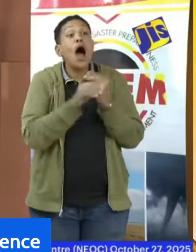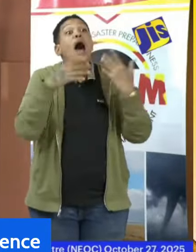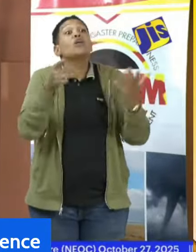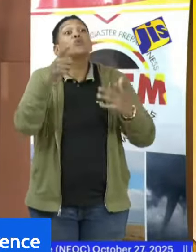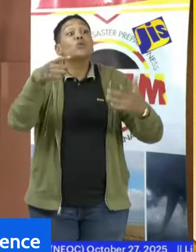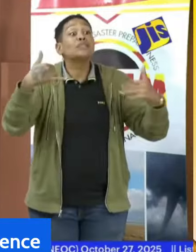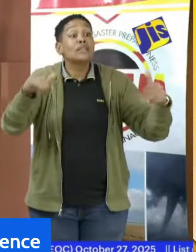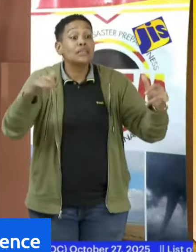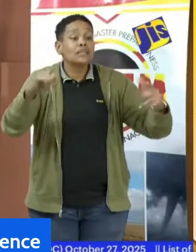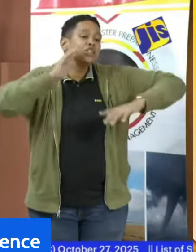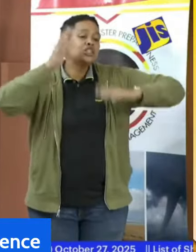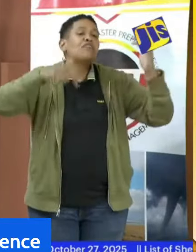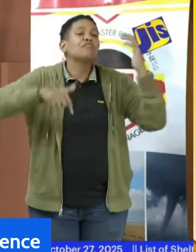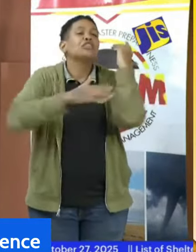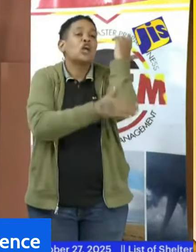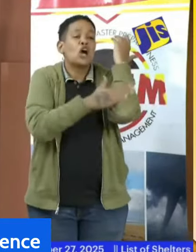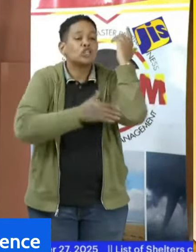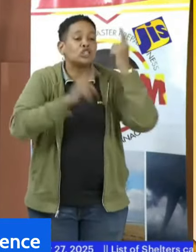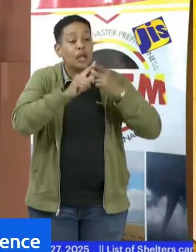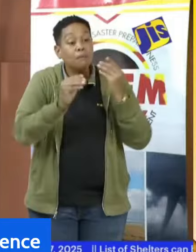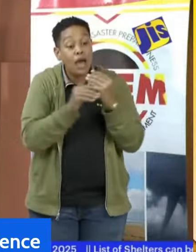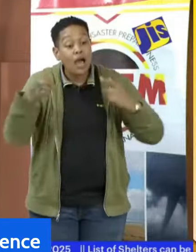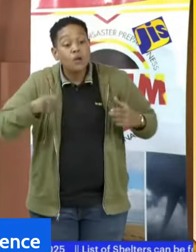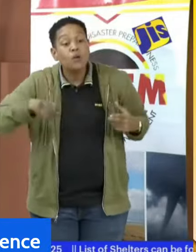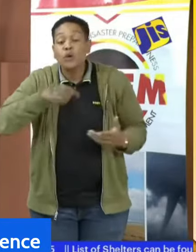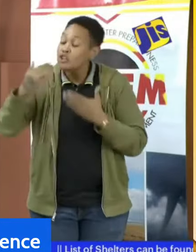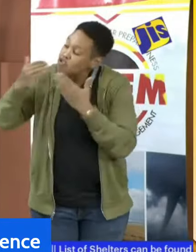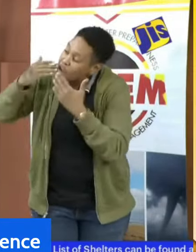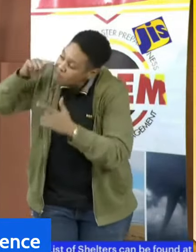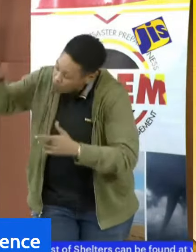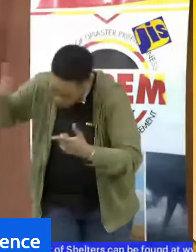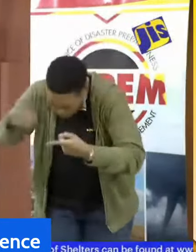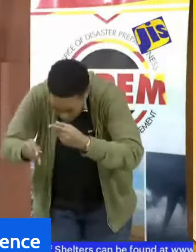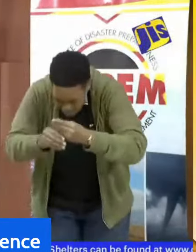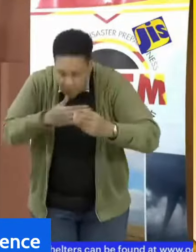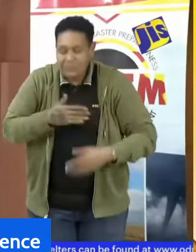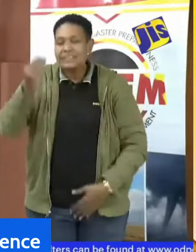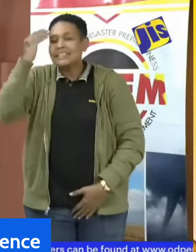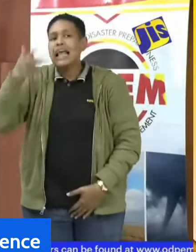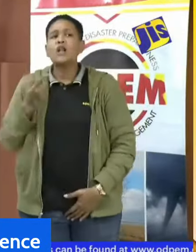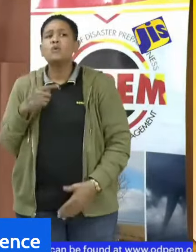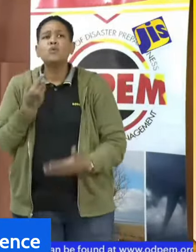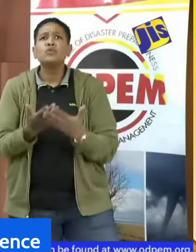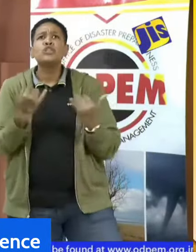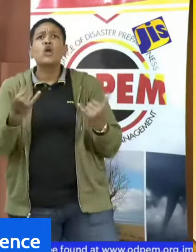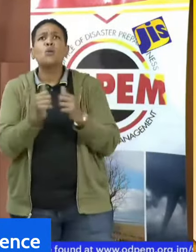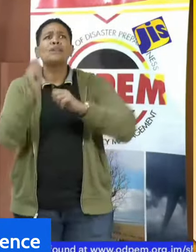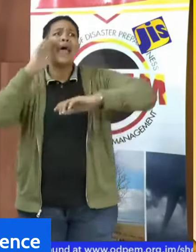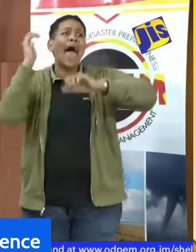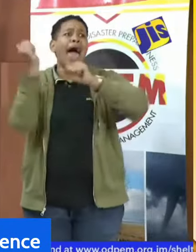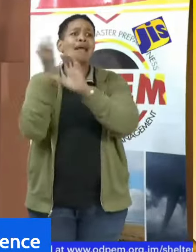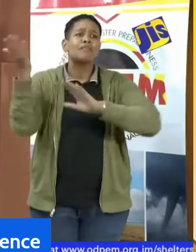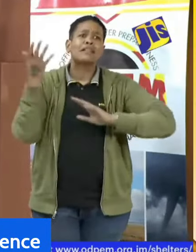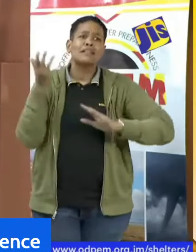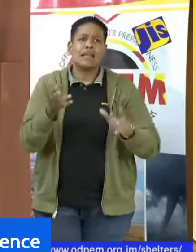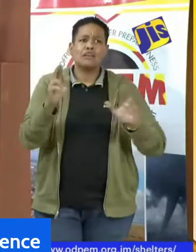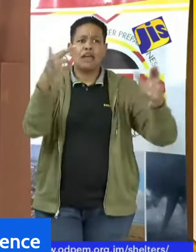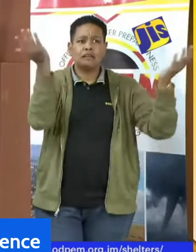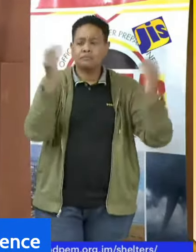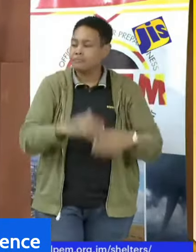you continue to serve this country, and we're very grateful for it. And so please tell us where we are with everything under your purview.